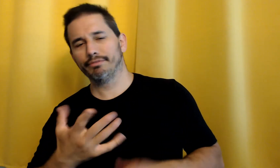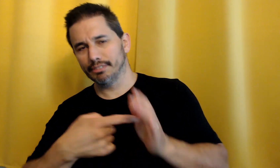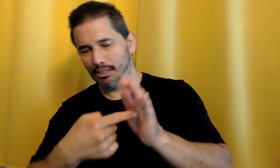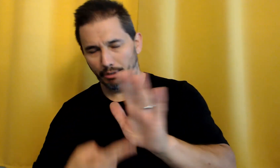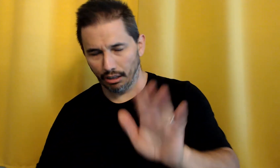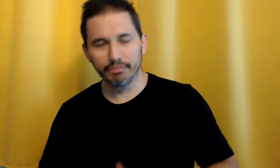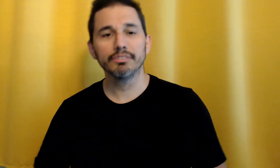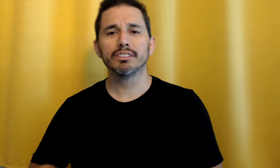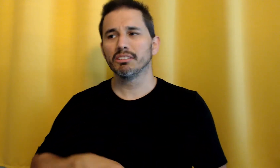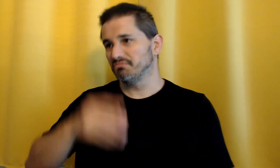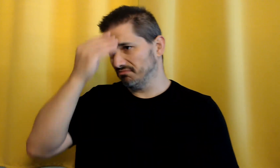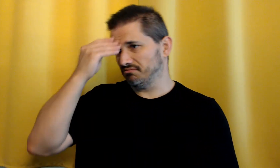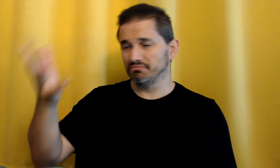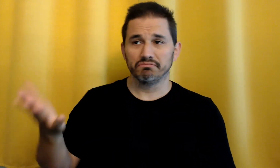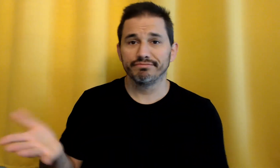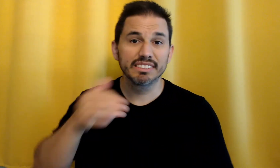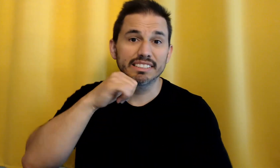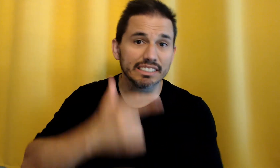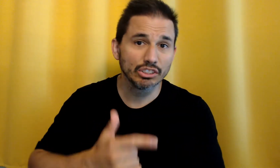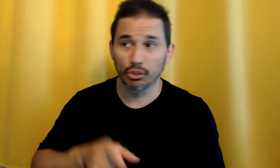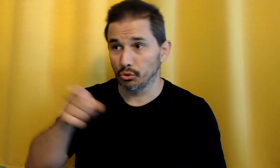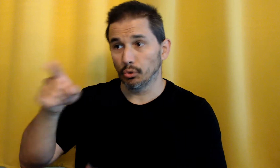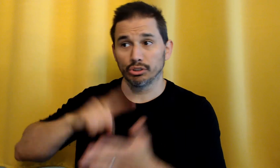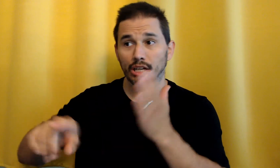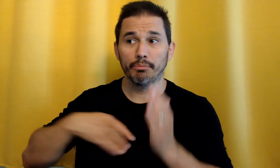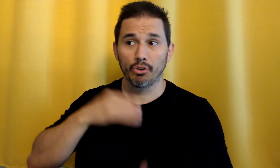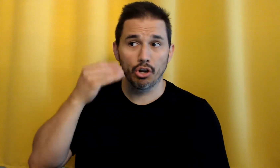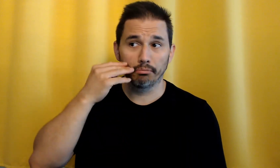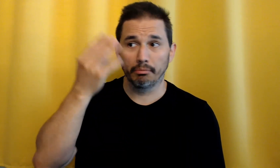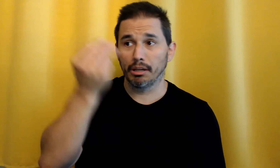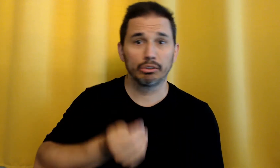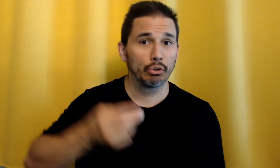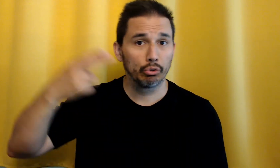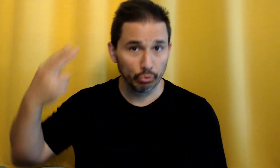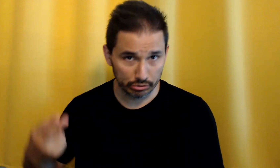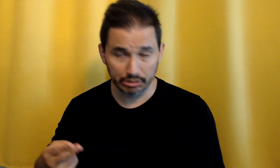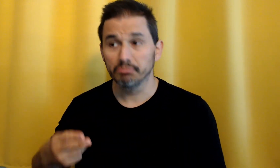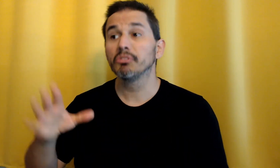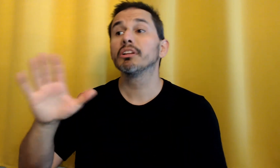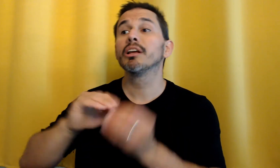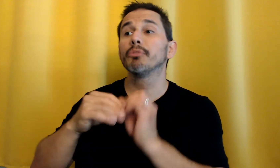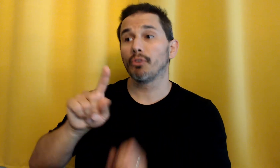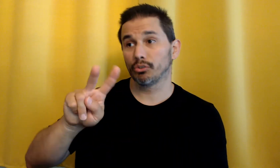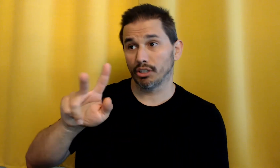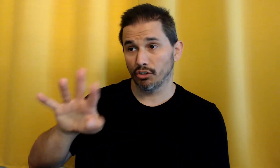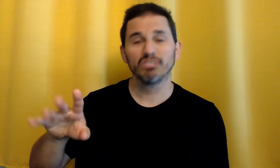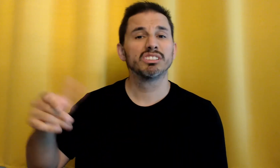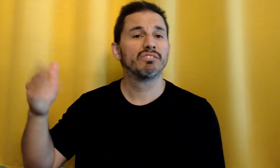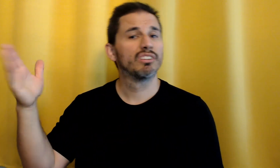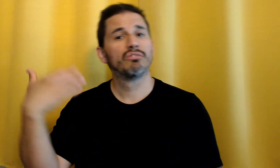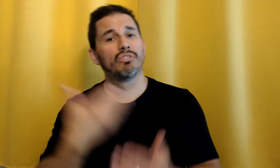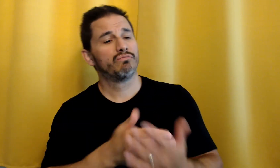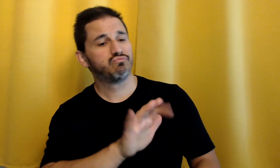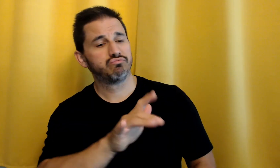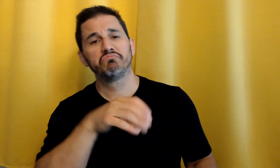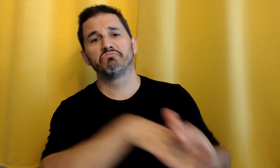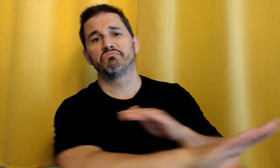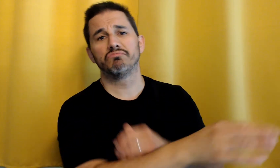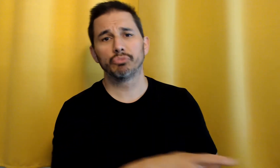temporary password, like 1234, for example, and your sister or whoever is coming over to check your house every Monday and Thursday,